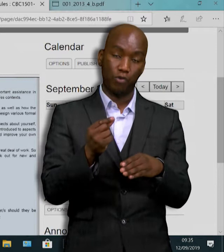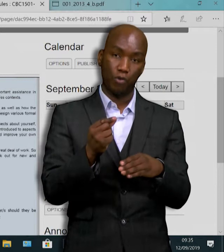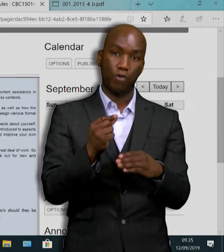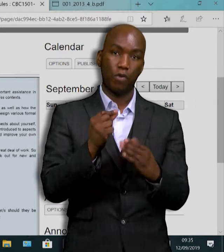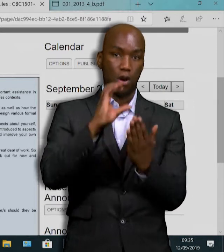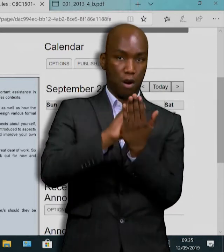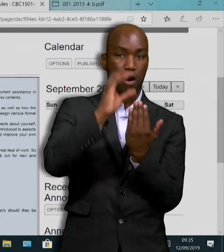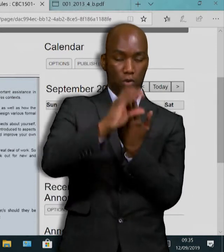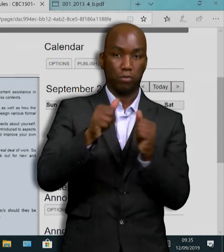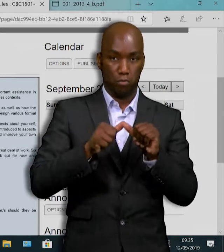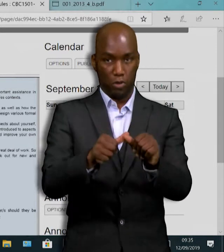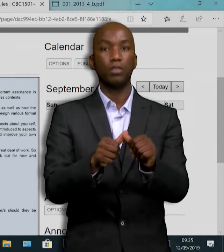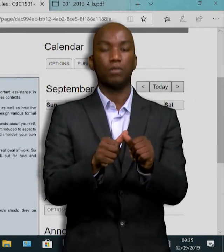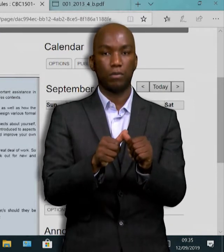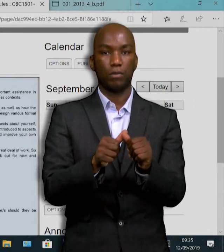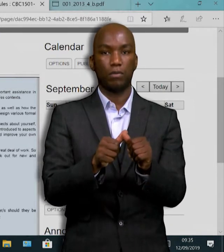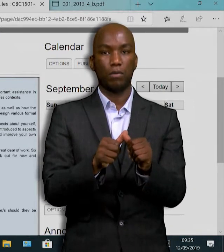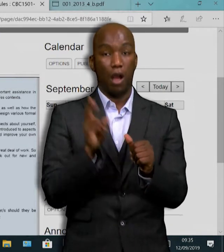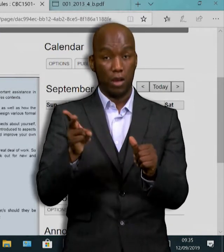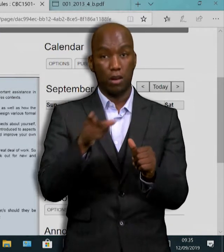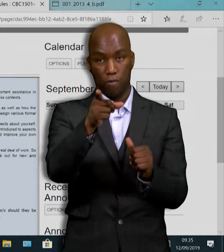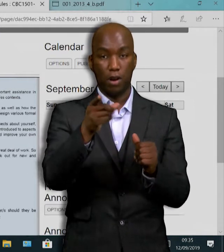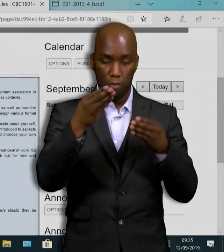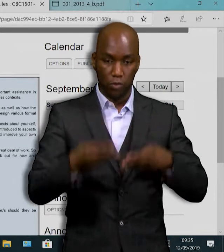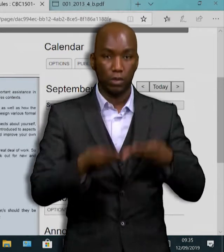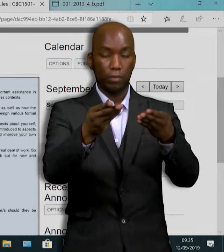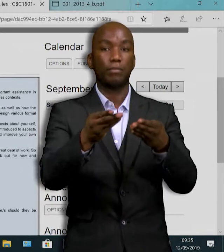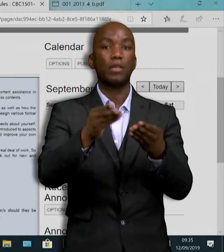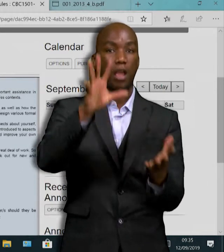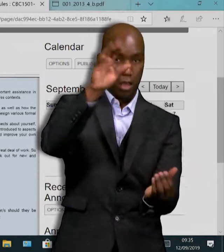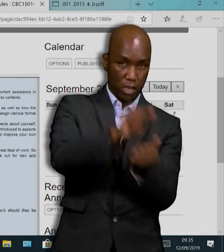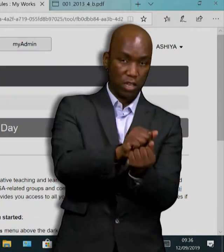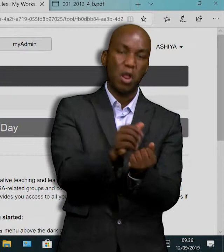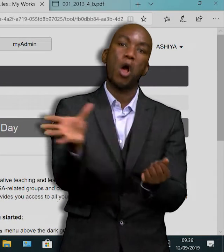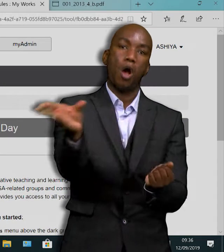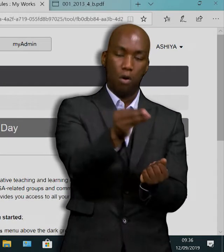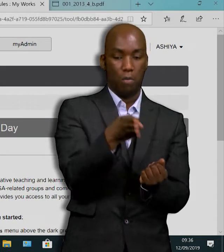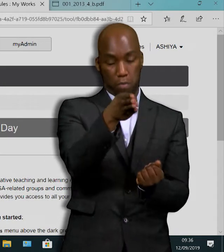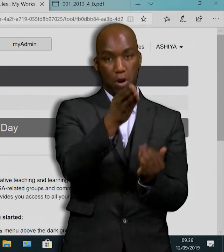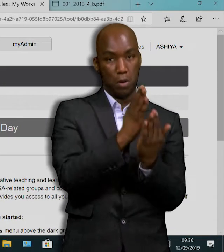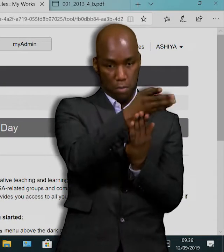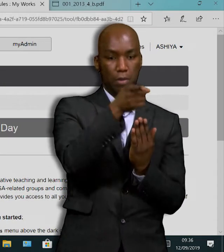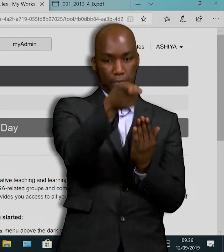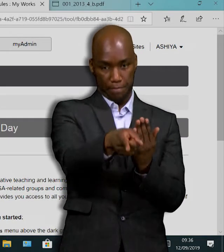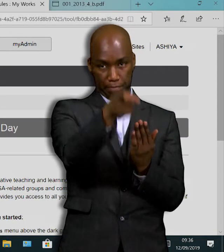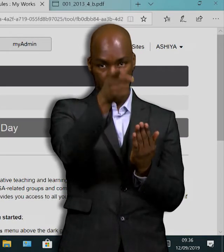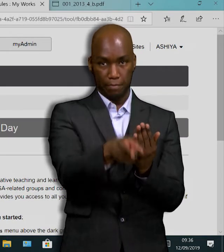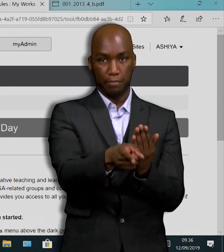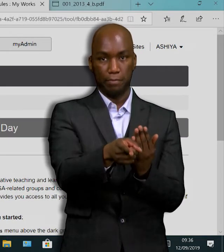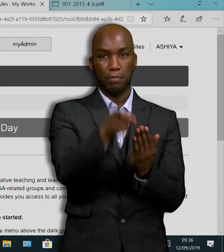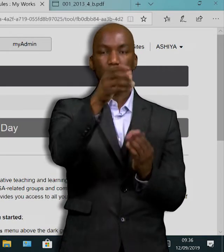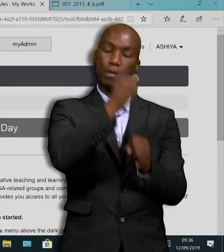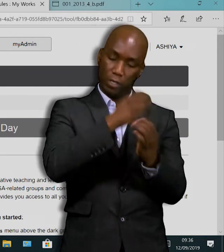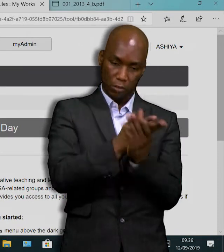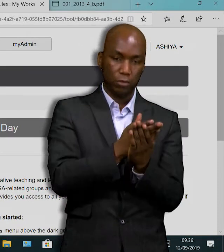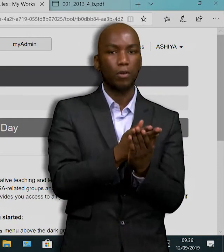This is where you will submit all your assignments. Be sure to complete all the steps